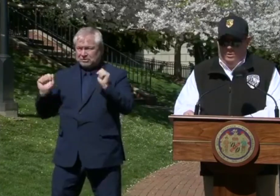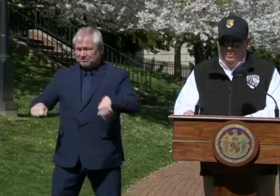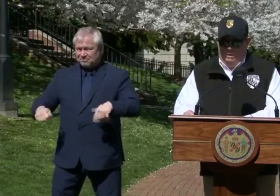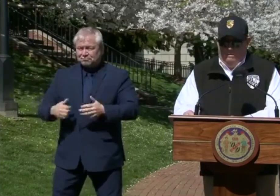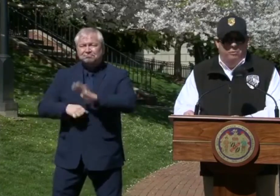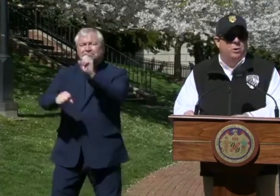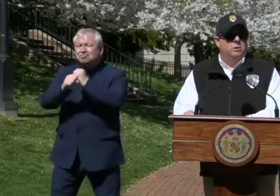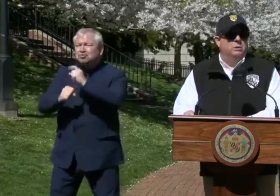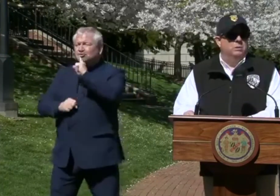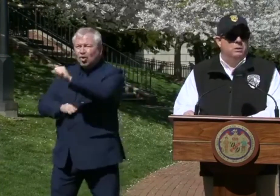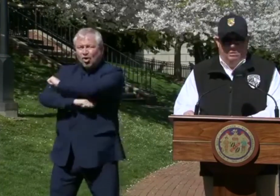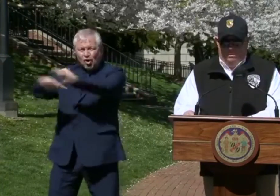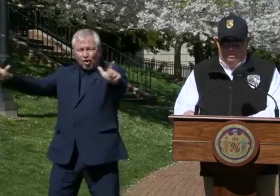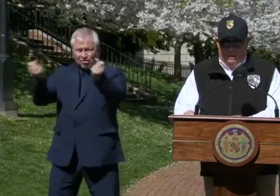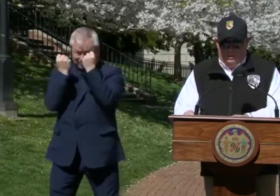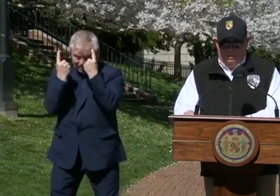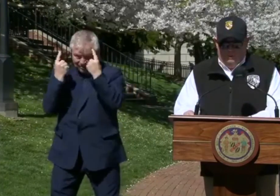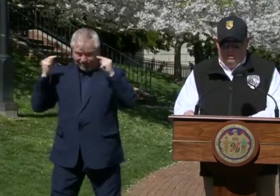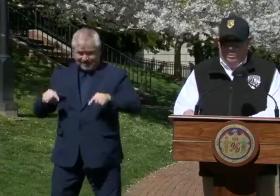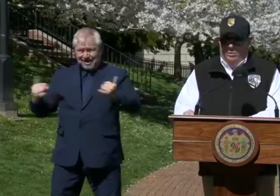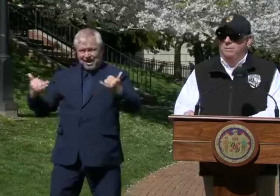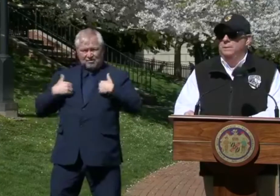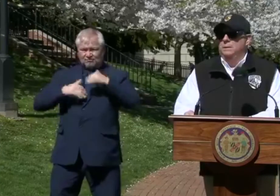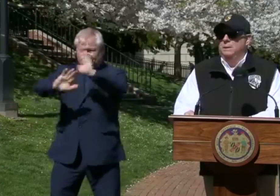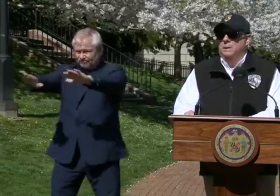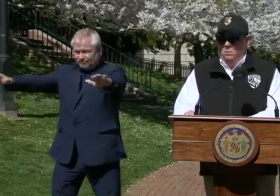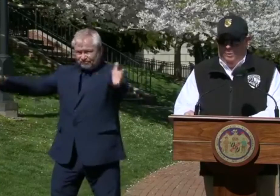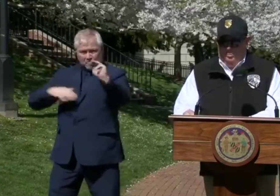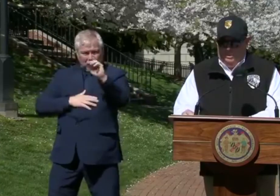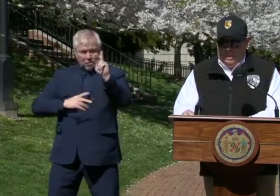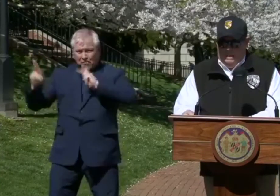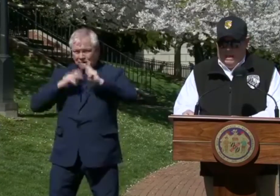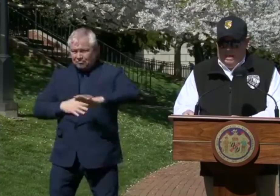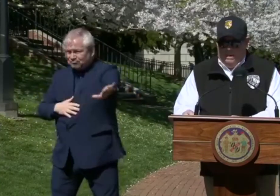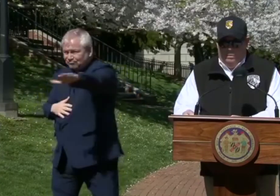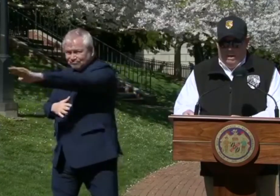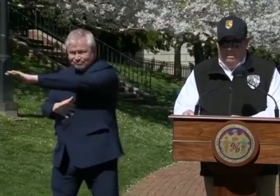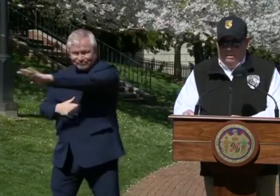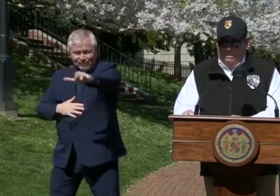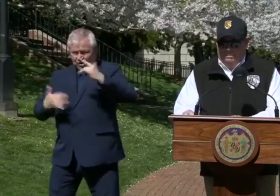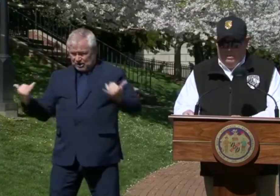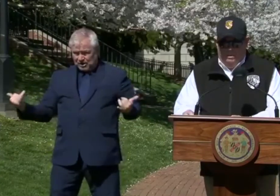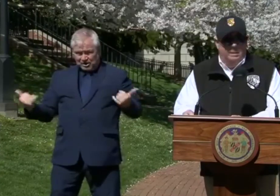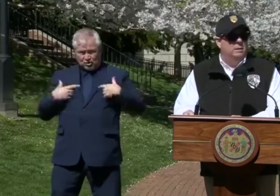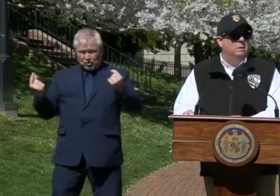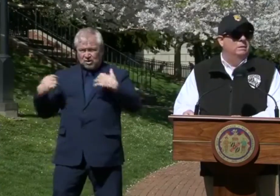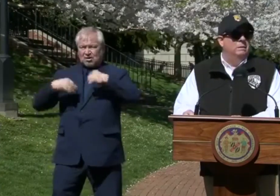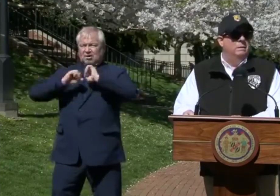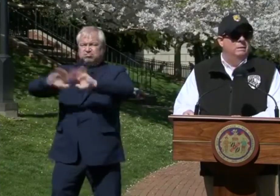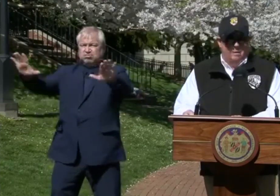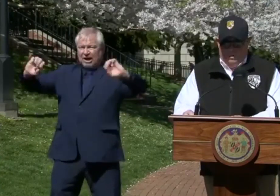order to reinforce the critical nature of this order, we will be sending out a wireless emergency